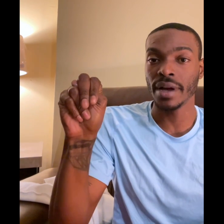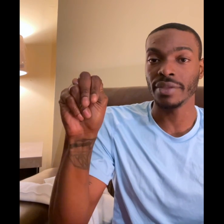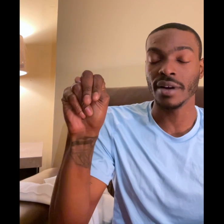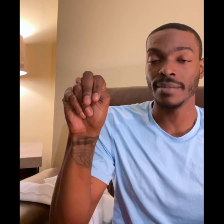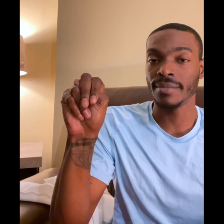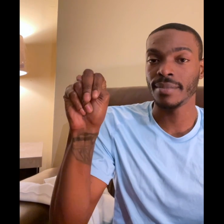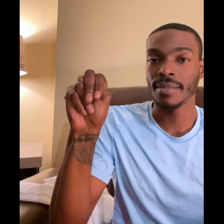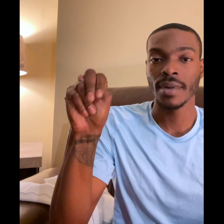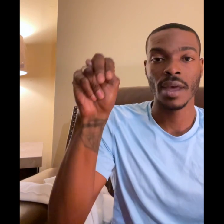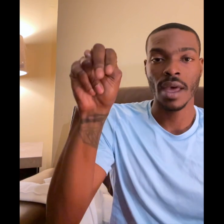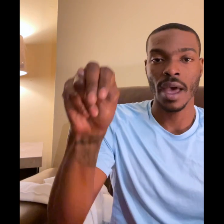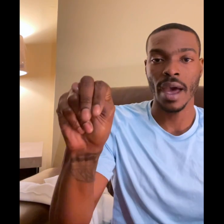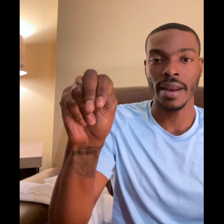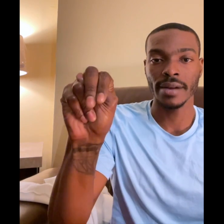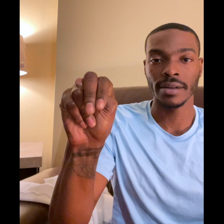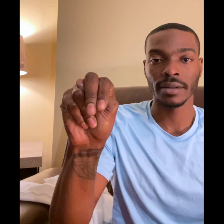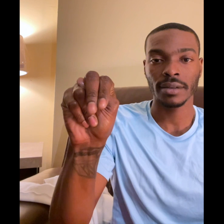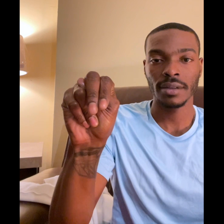thumb. N.